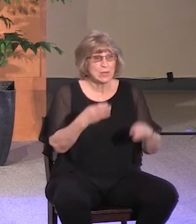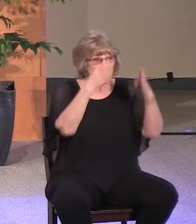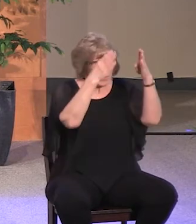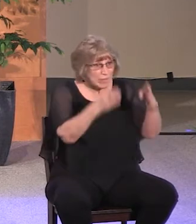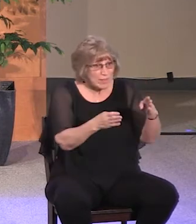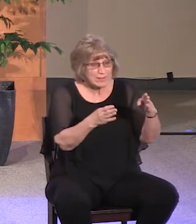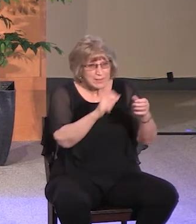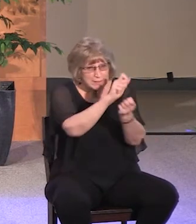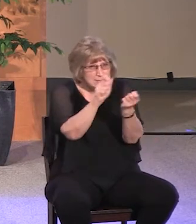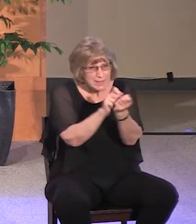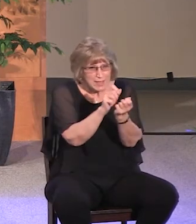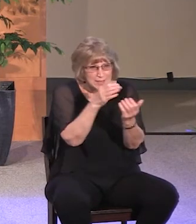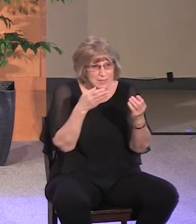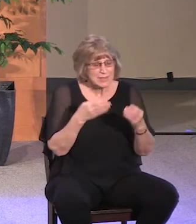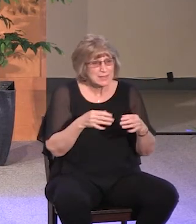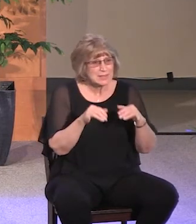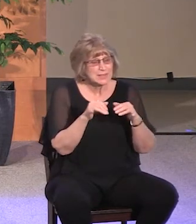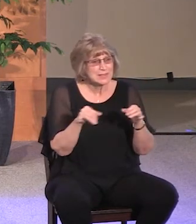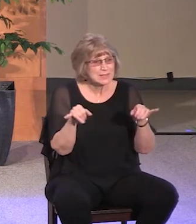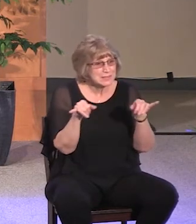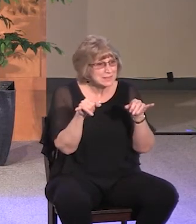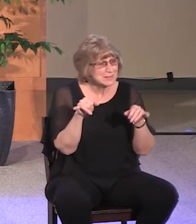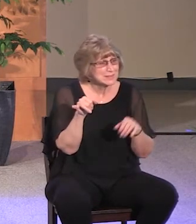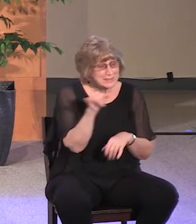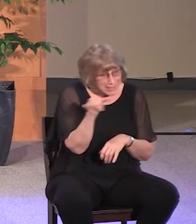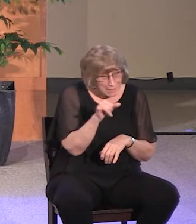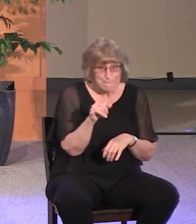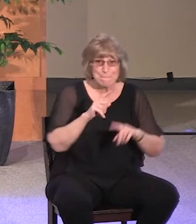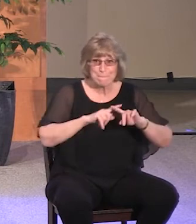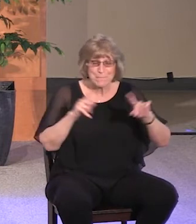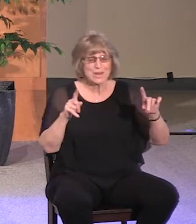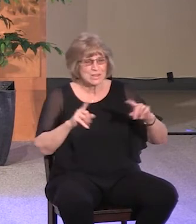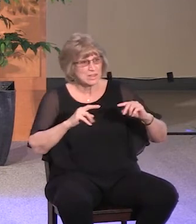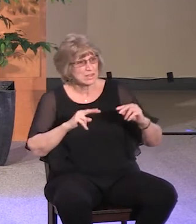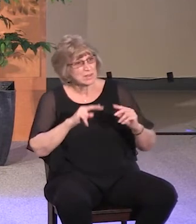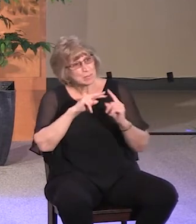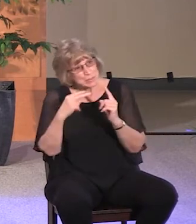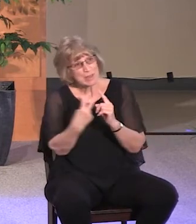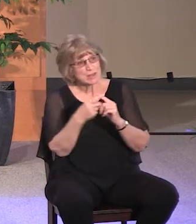And no matter how much we try to convince the other that it's the other way, they are just seeing it that way.